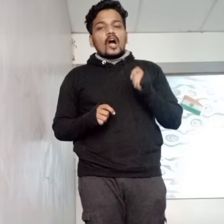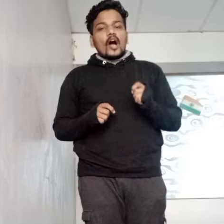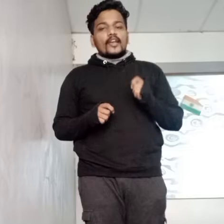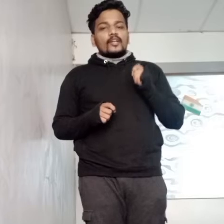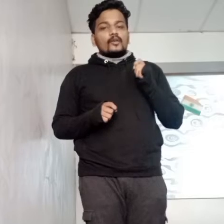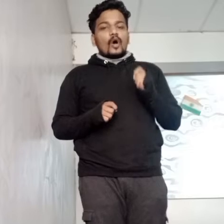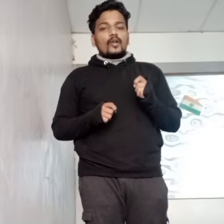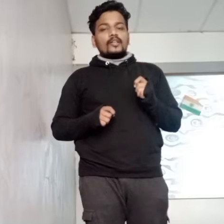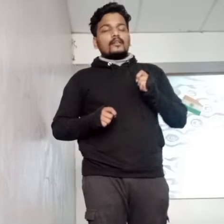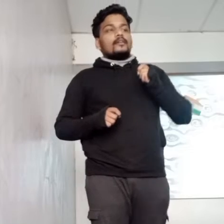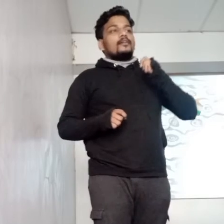are